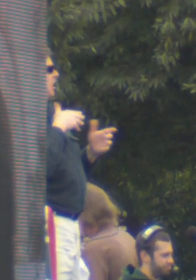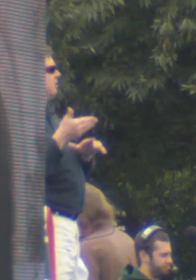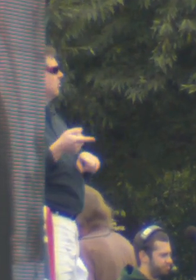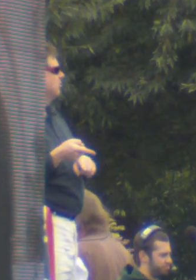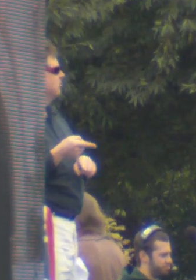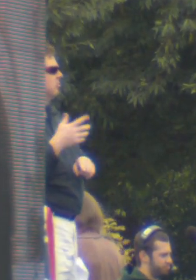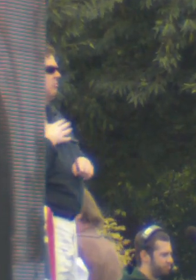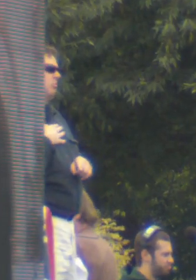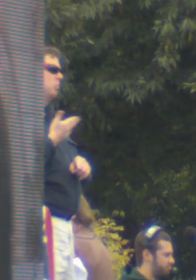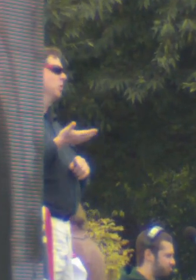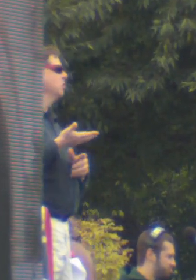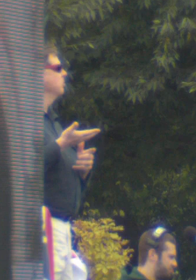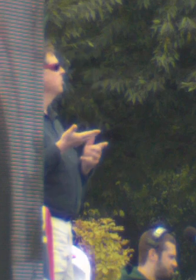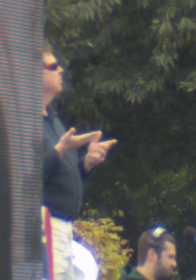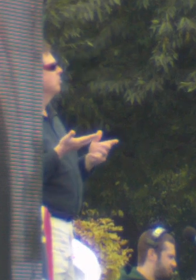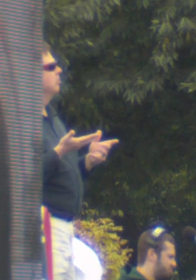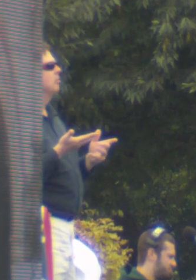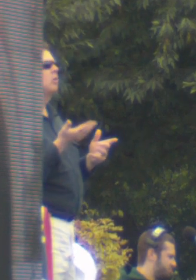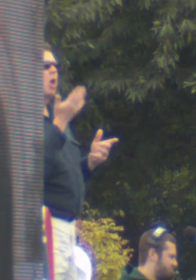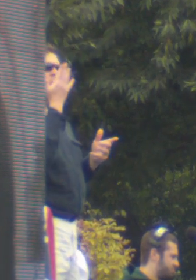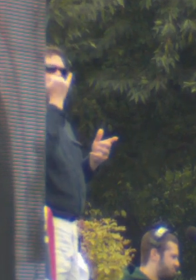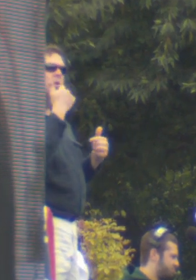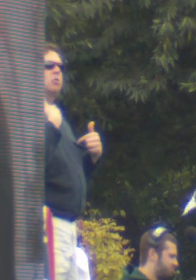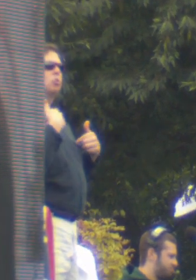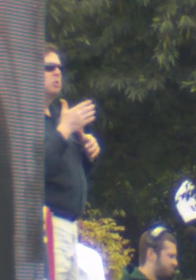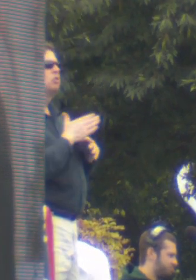death. It is because of our